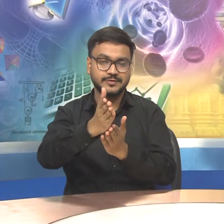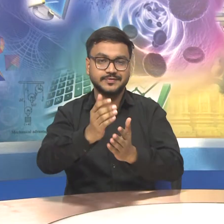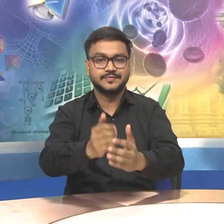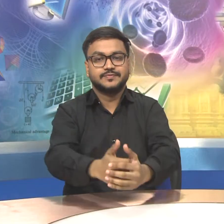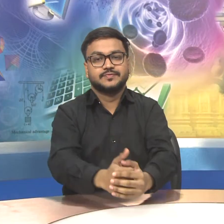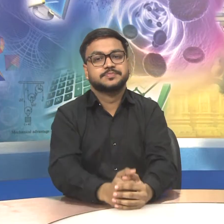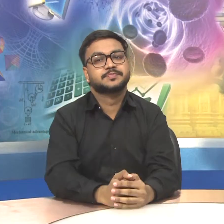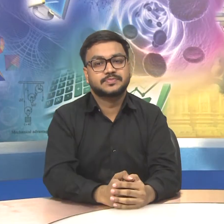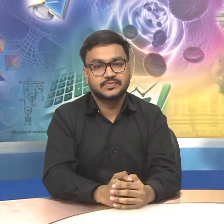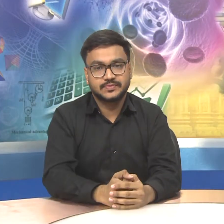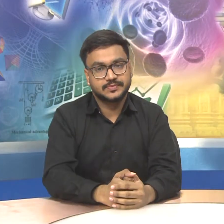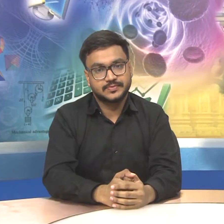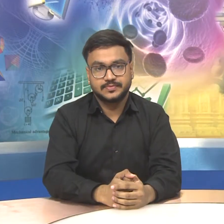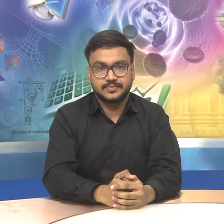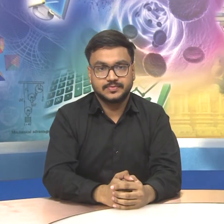Part 1.